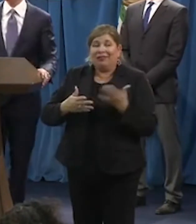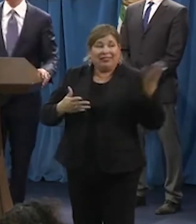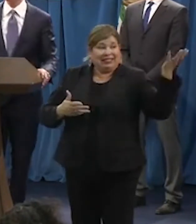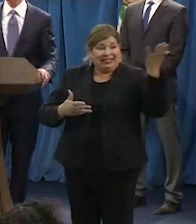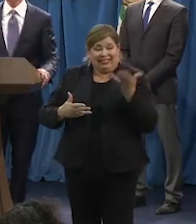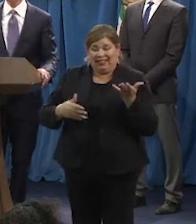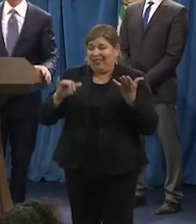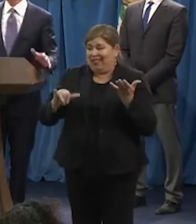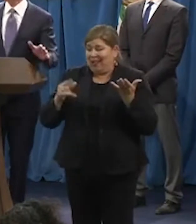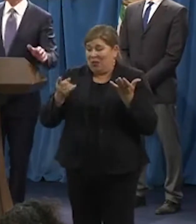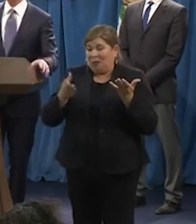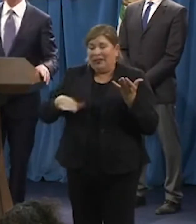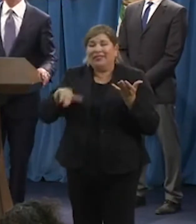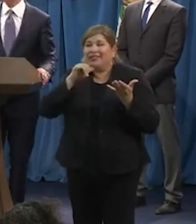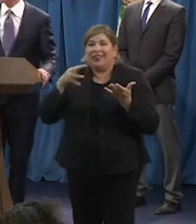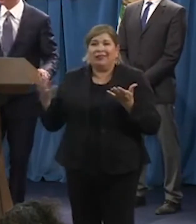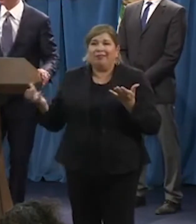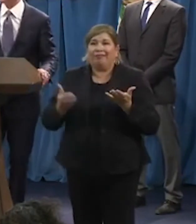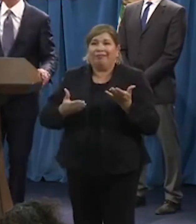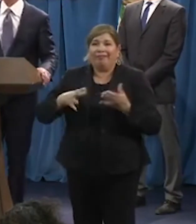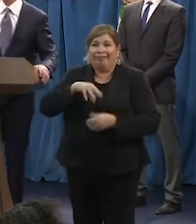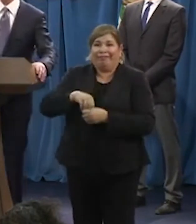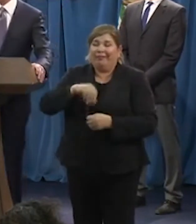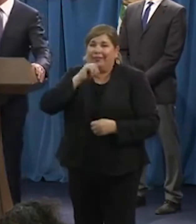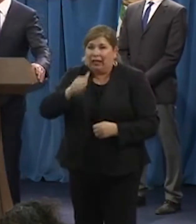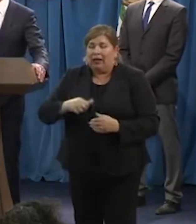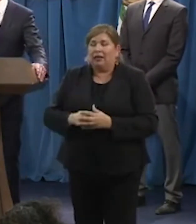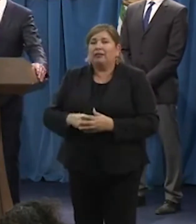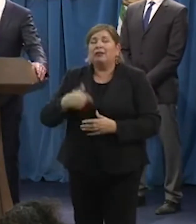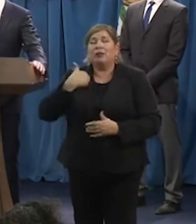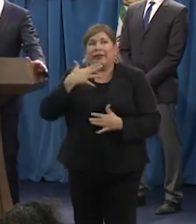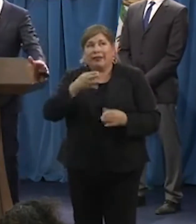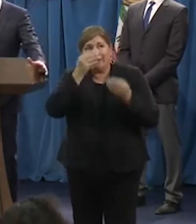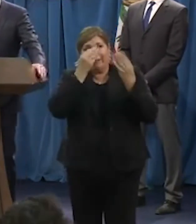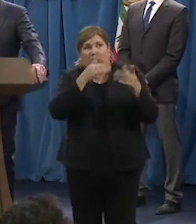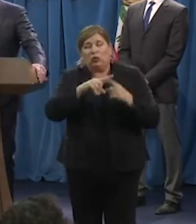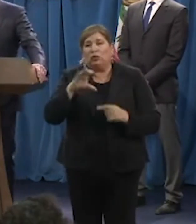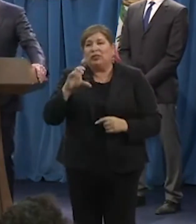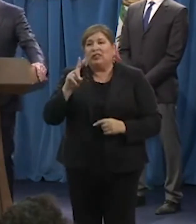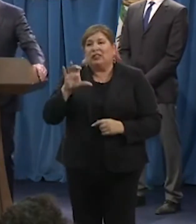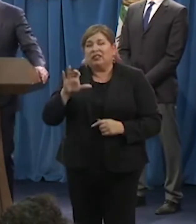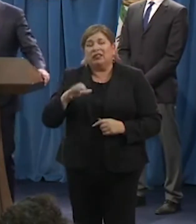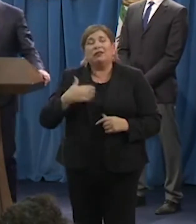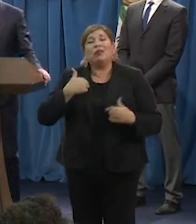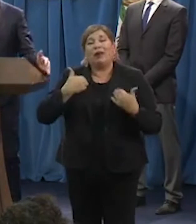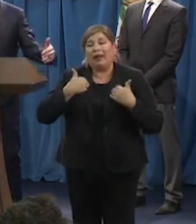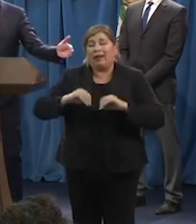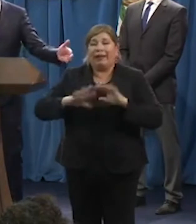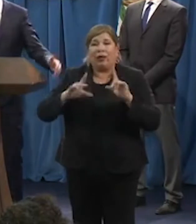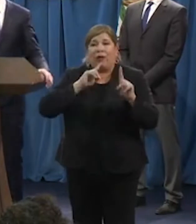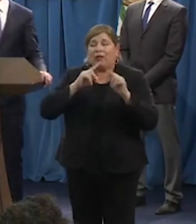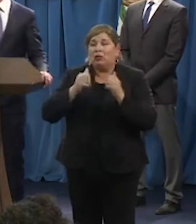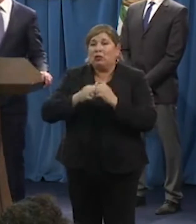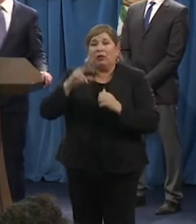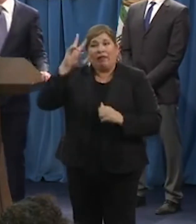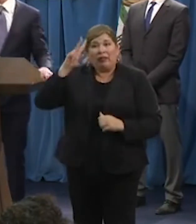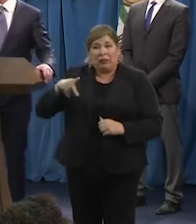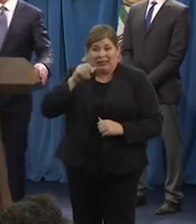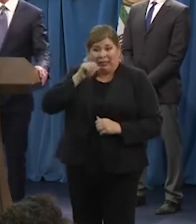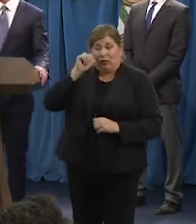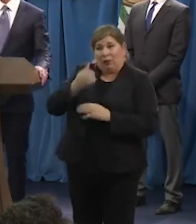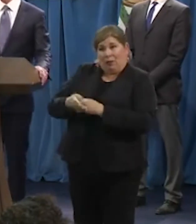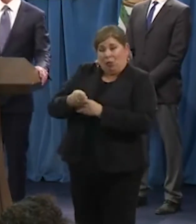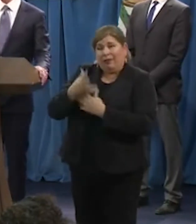being provided. Again, the CDC is well aware of this. We've made it crystal clear. The conversation with the Vice President directly, individually, yesterday